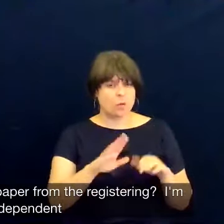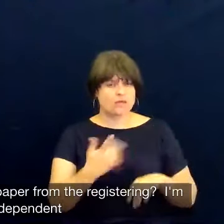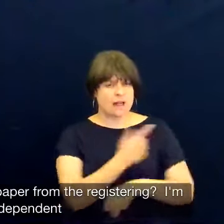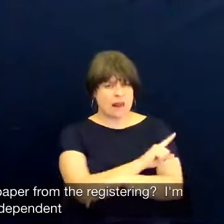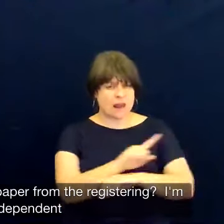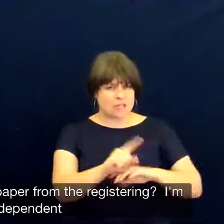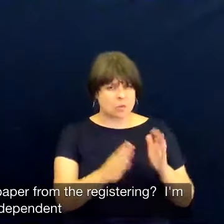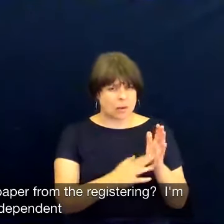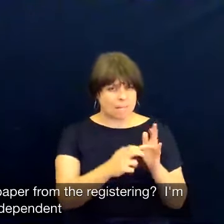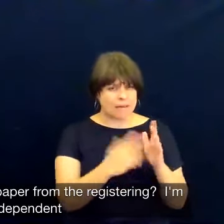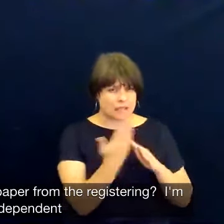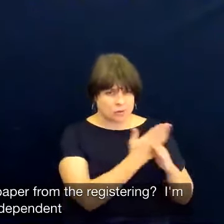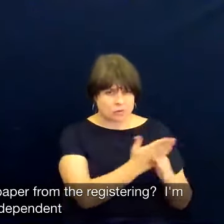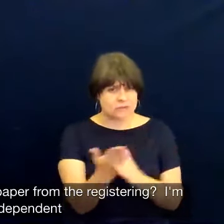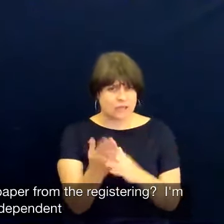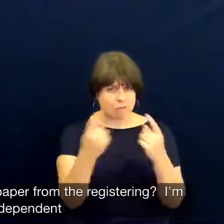you sent them around?